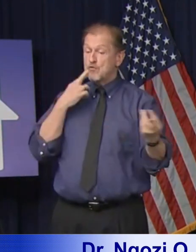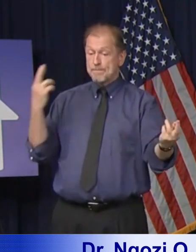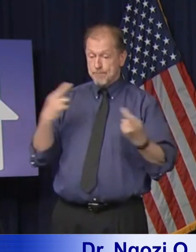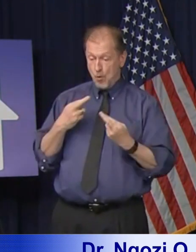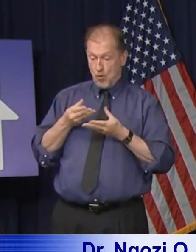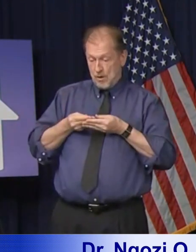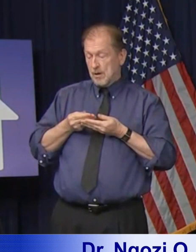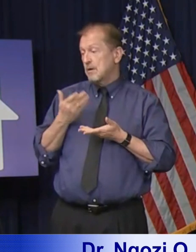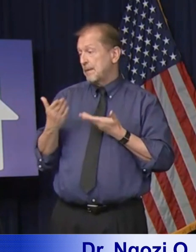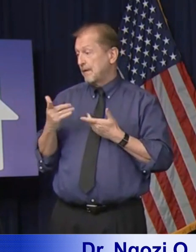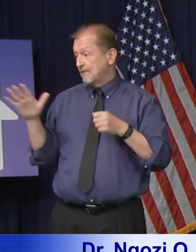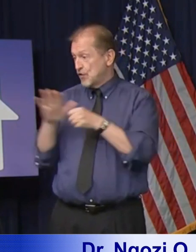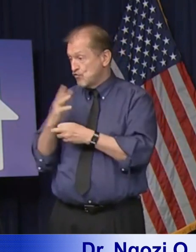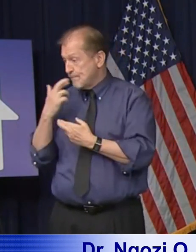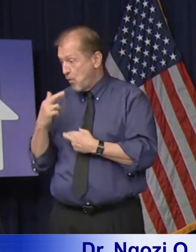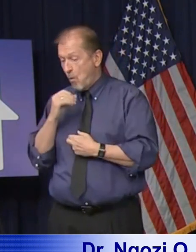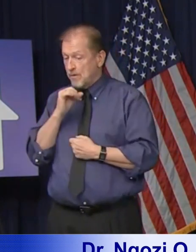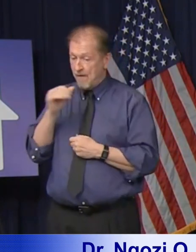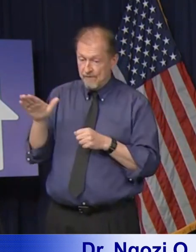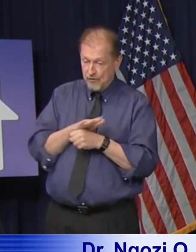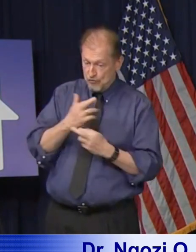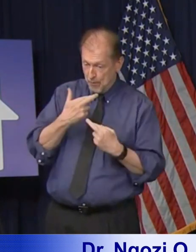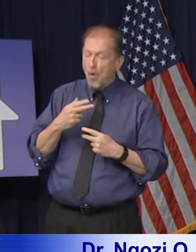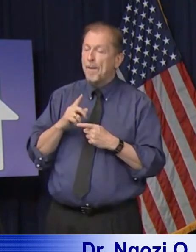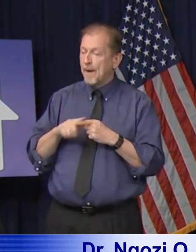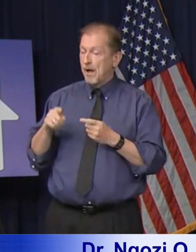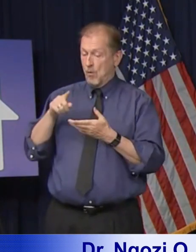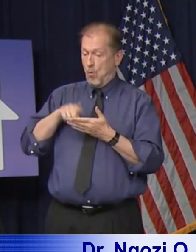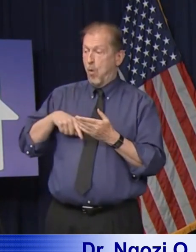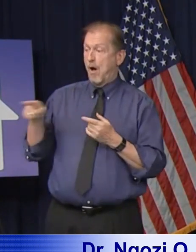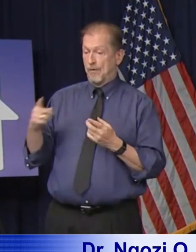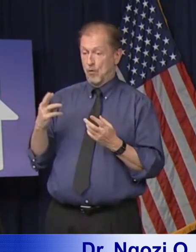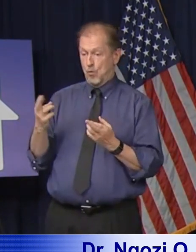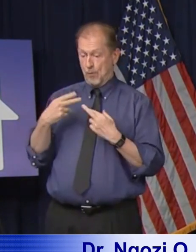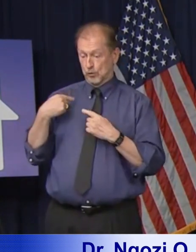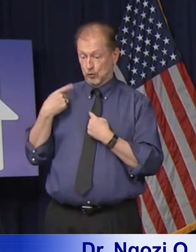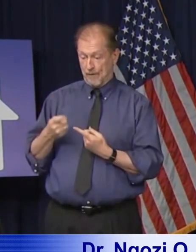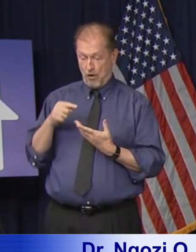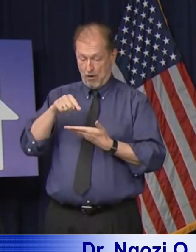what we have. We do have at least